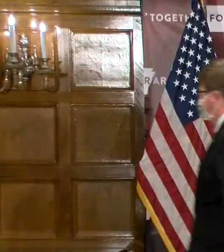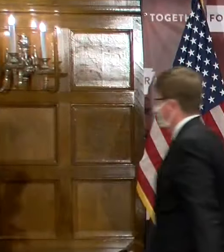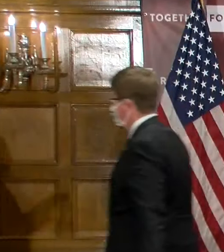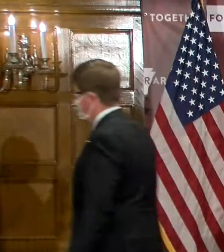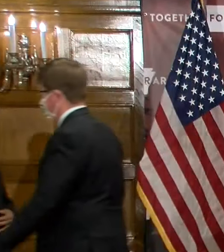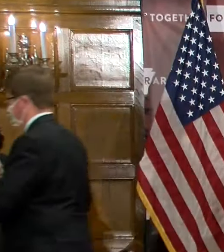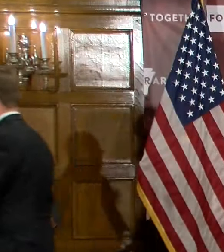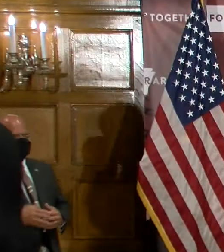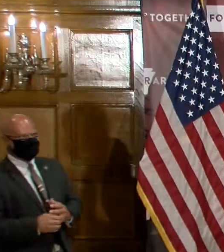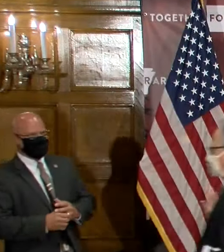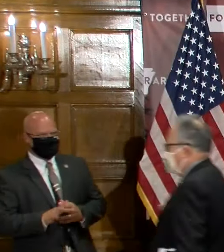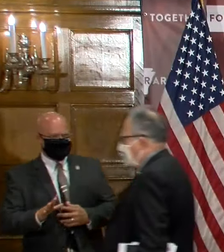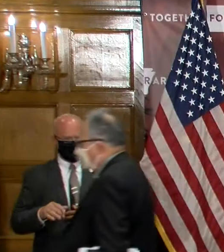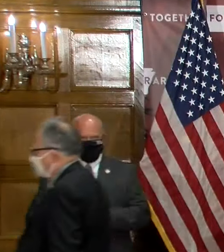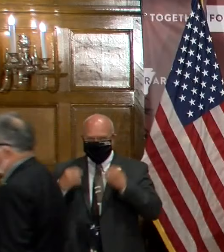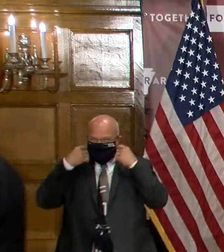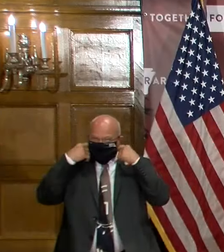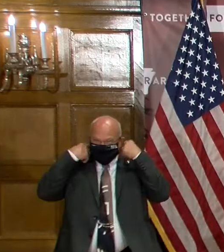ready?